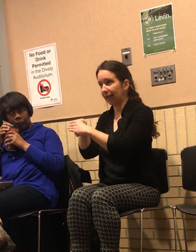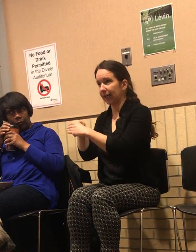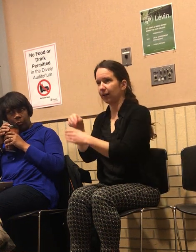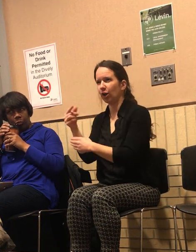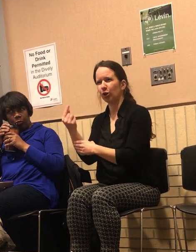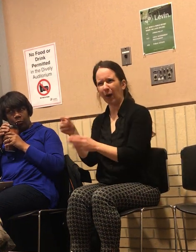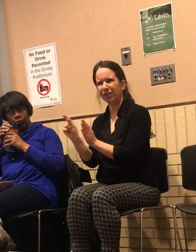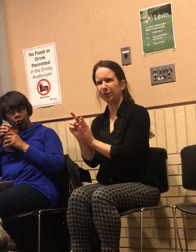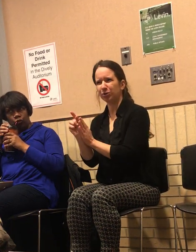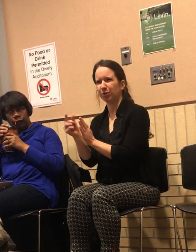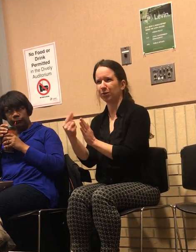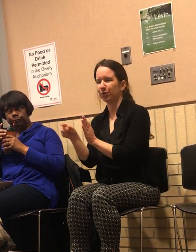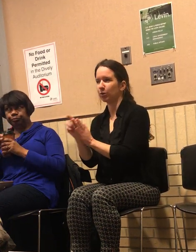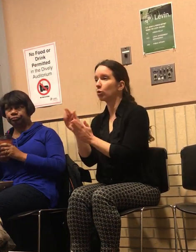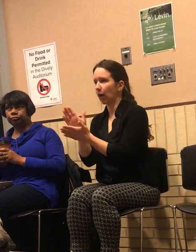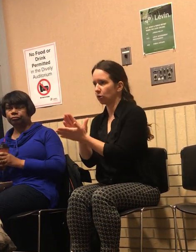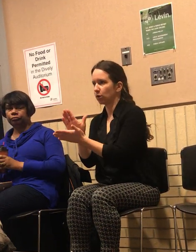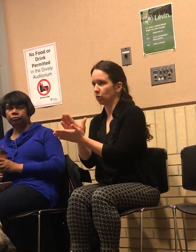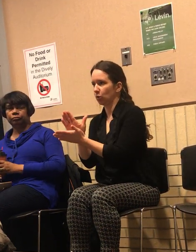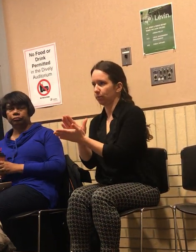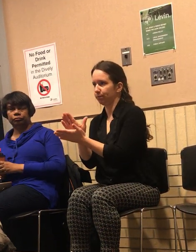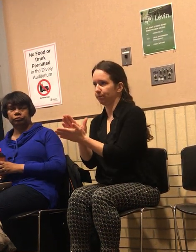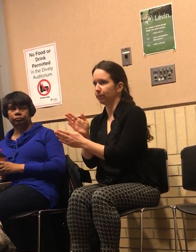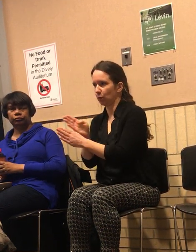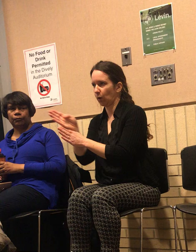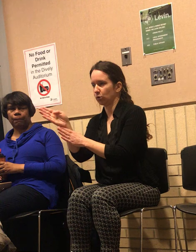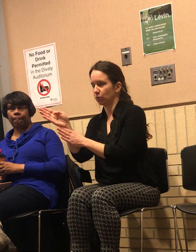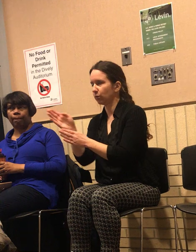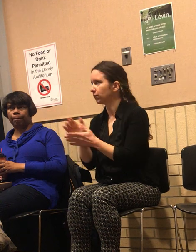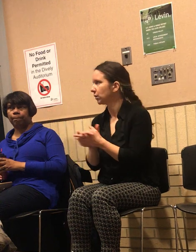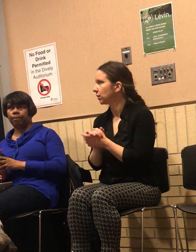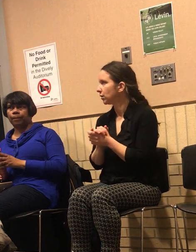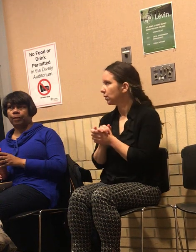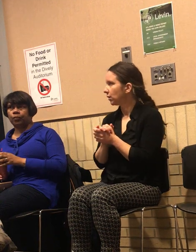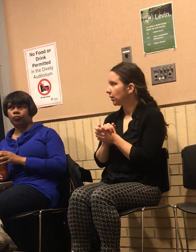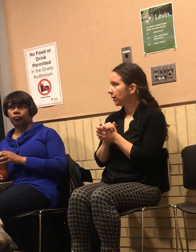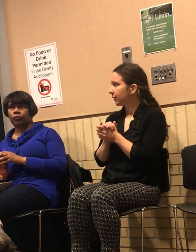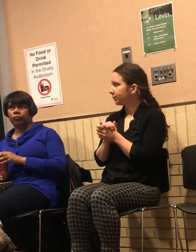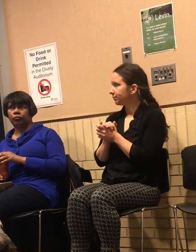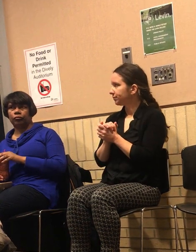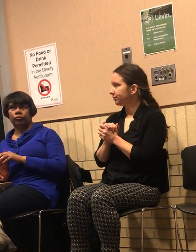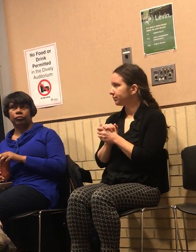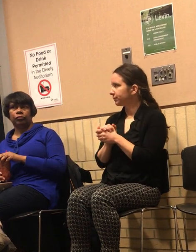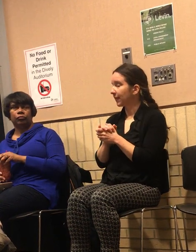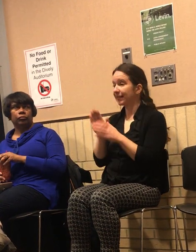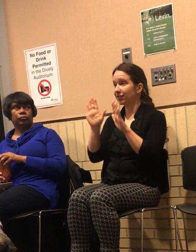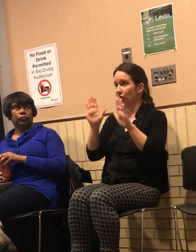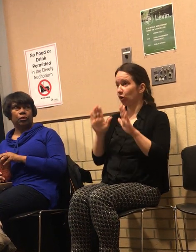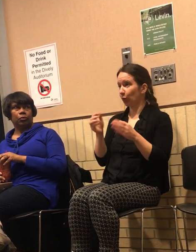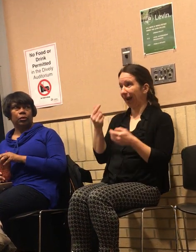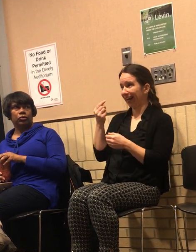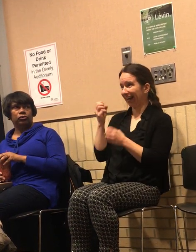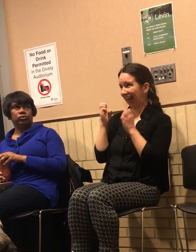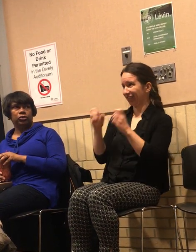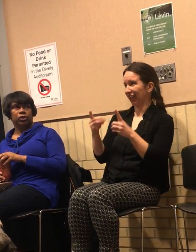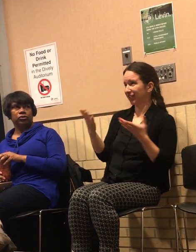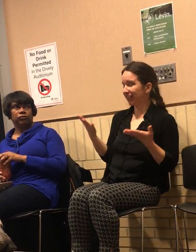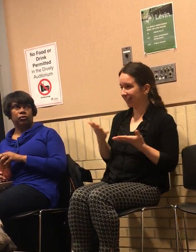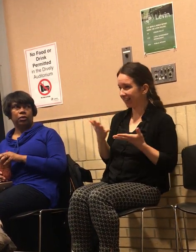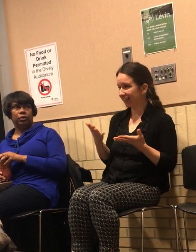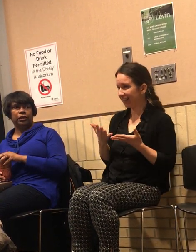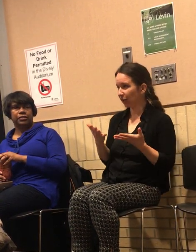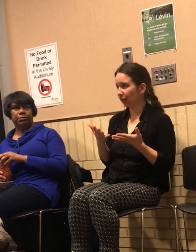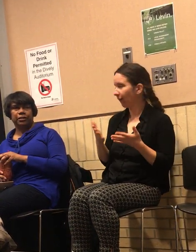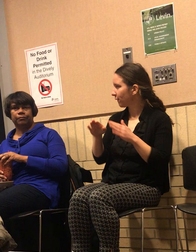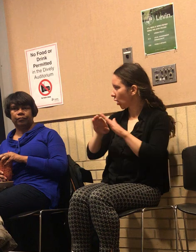say if your heart and soul is in Cleveland, stay here and go here. It'll be a great education for a whole lot less. So special projects.